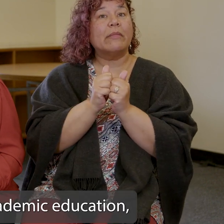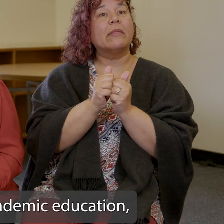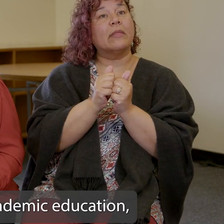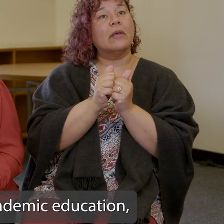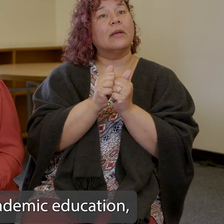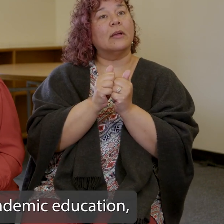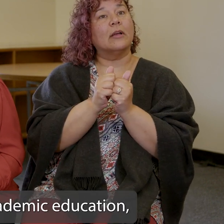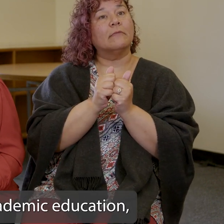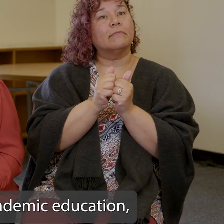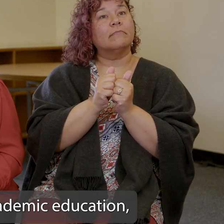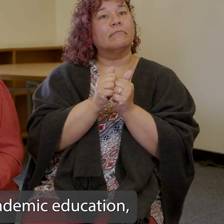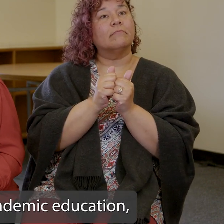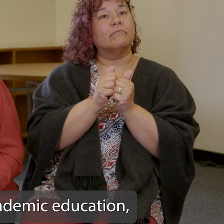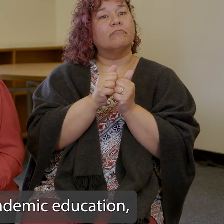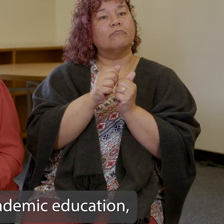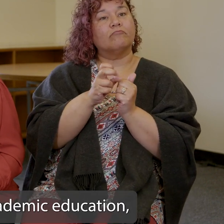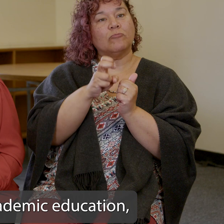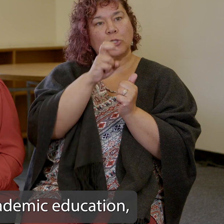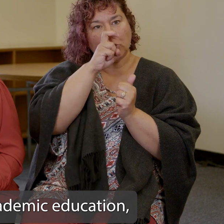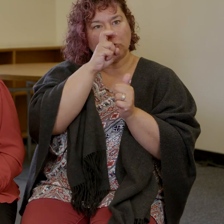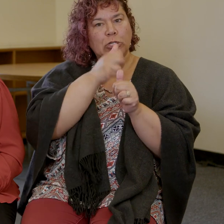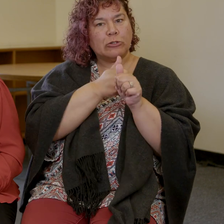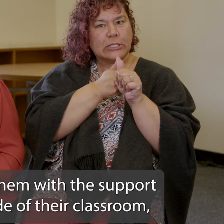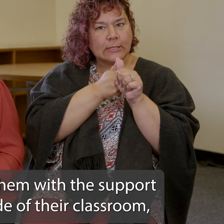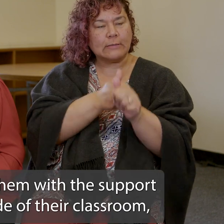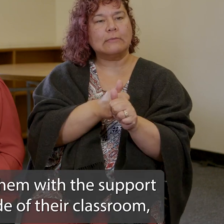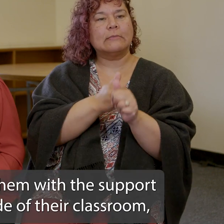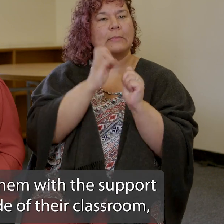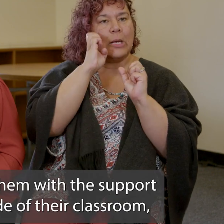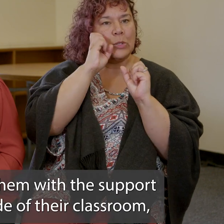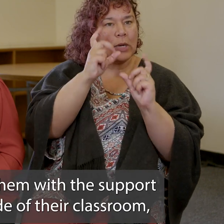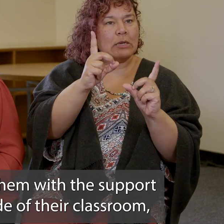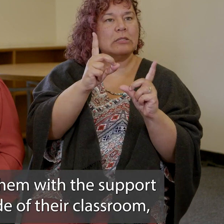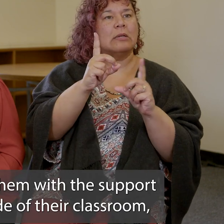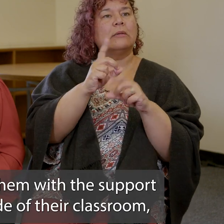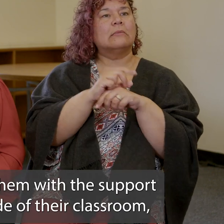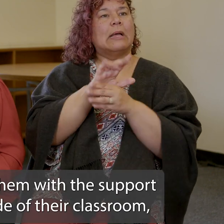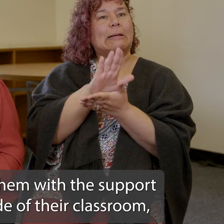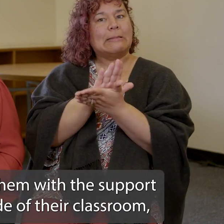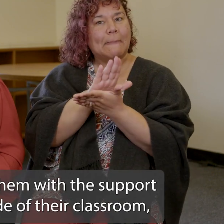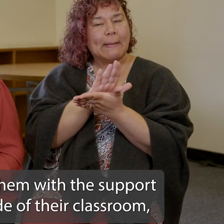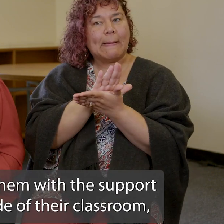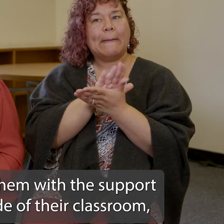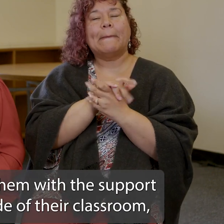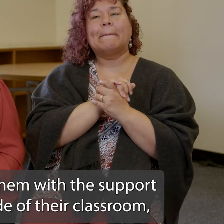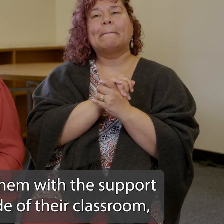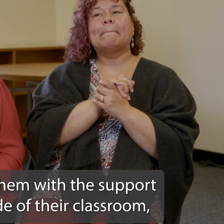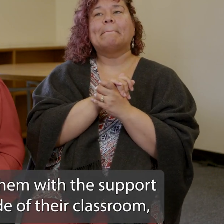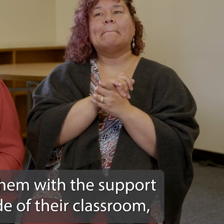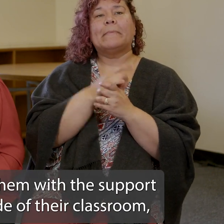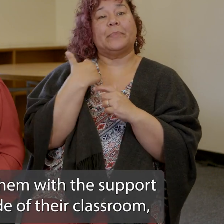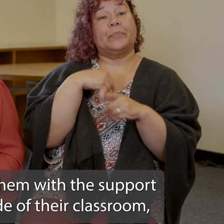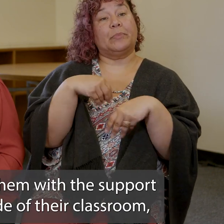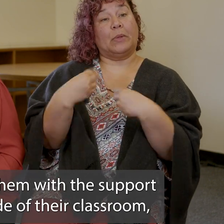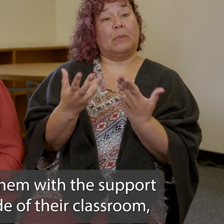academic education and we provide them with the support they need